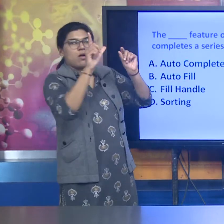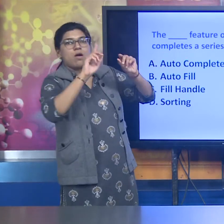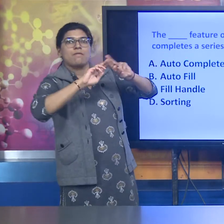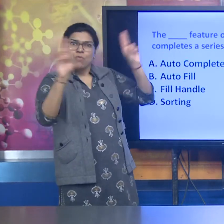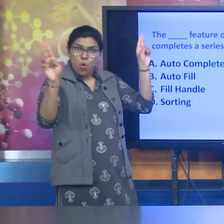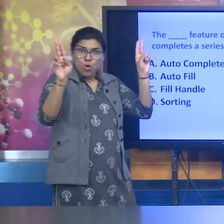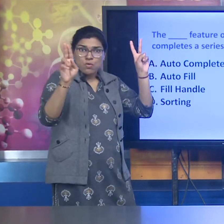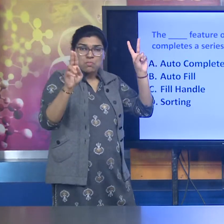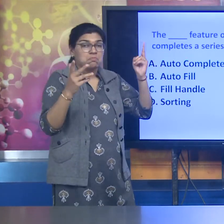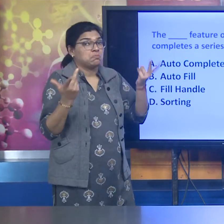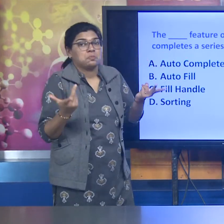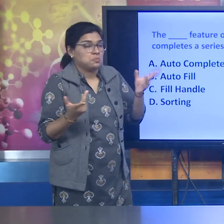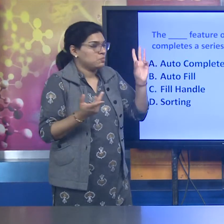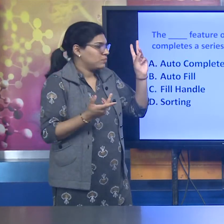series of